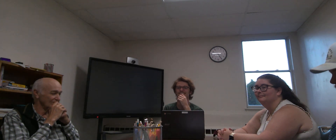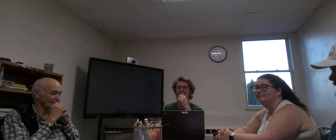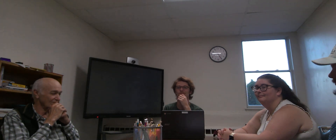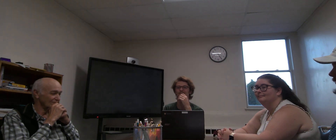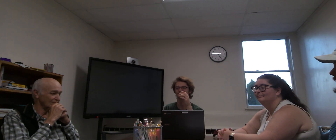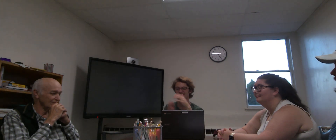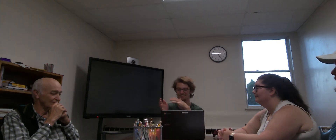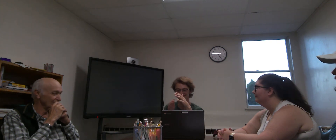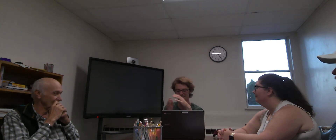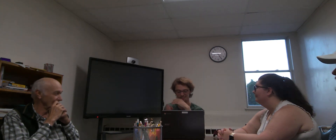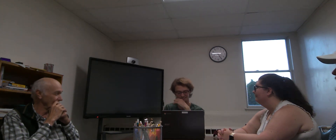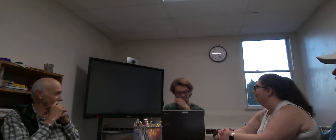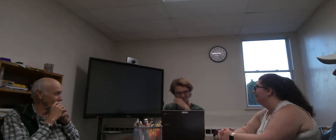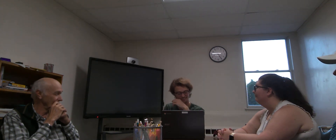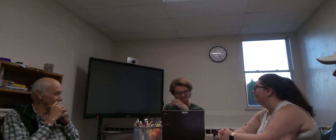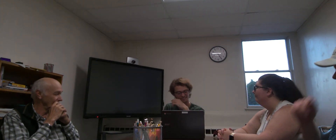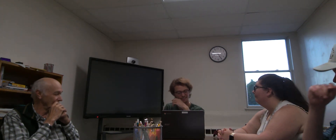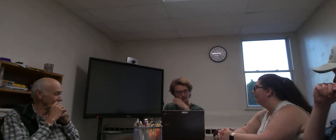some gestures have some crossover.